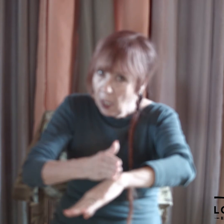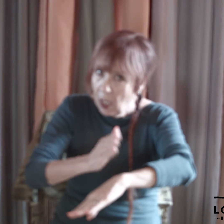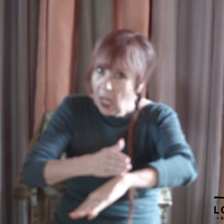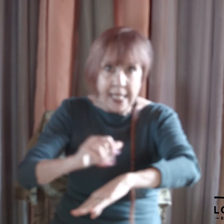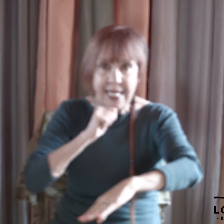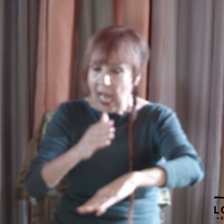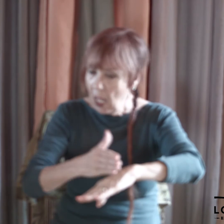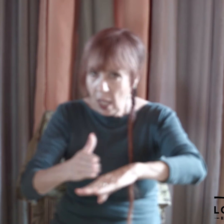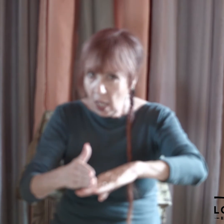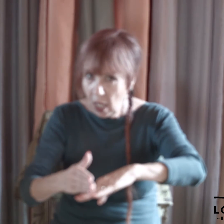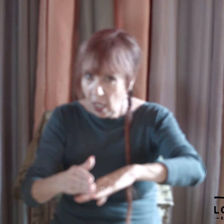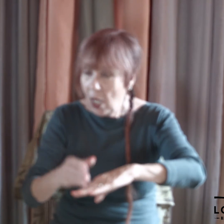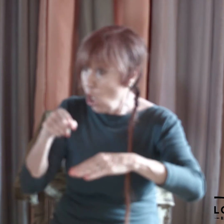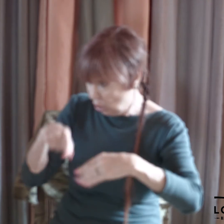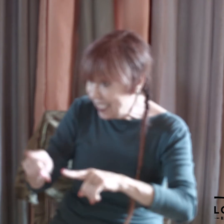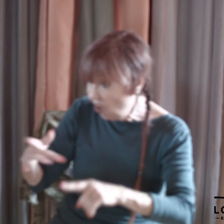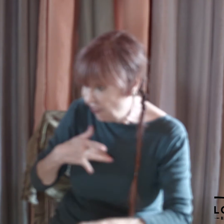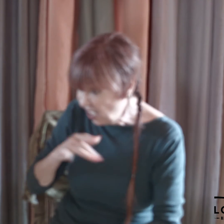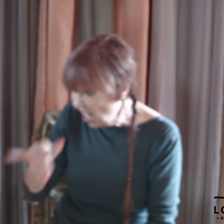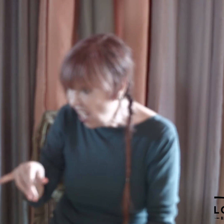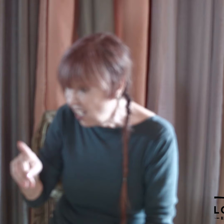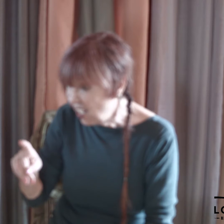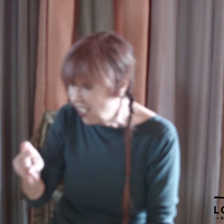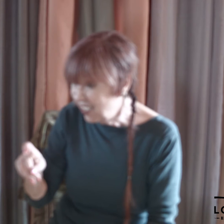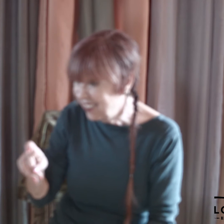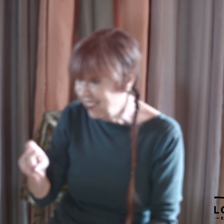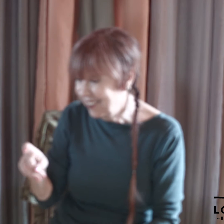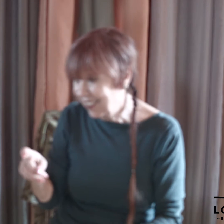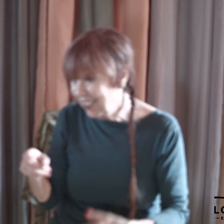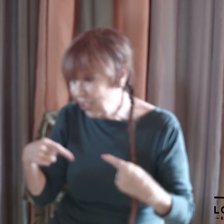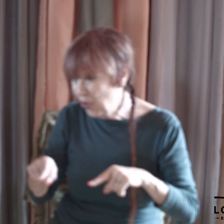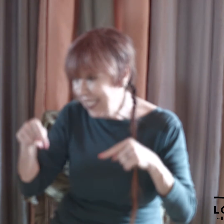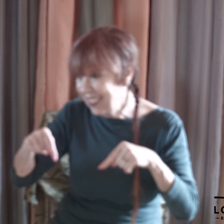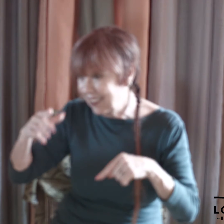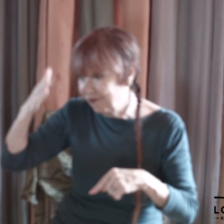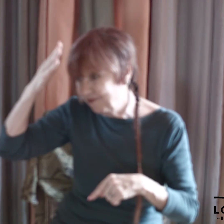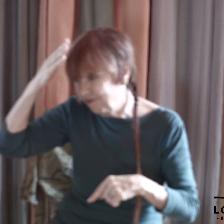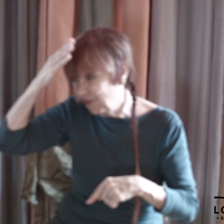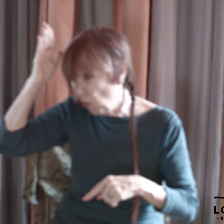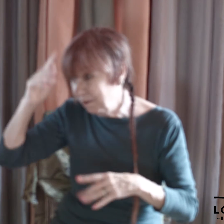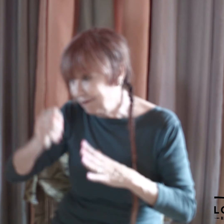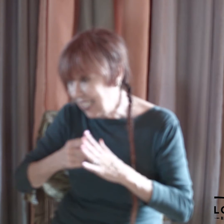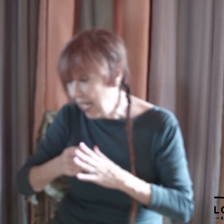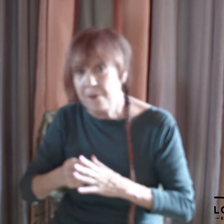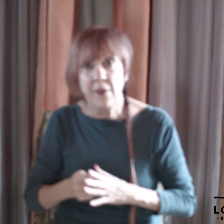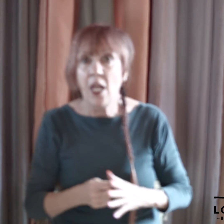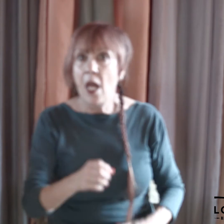but progress. Do you still feel that way in this, let's call it Trump era? I do. I think that